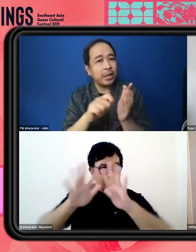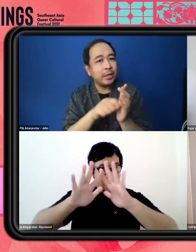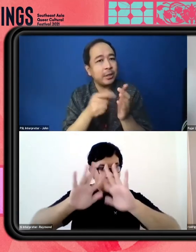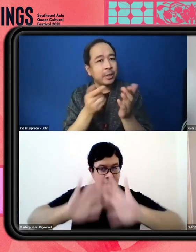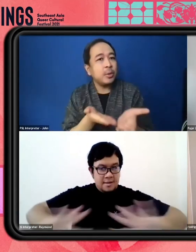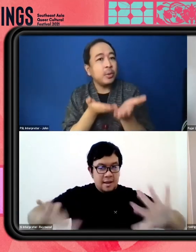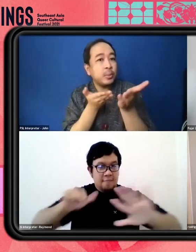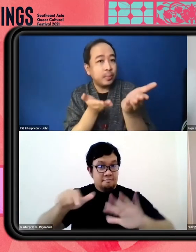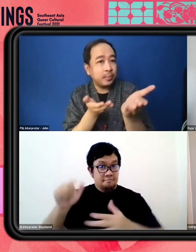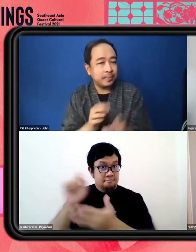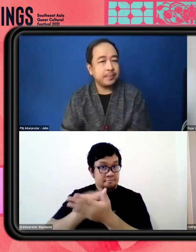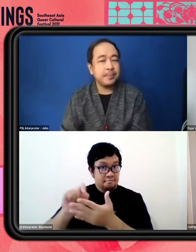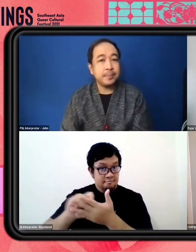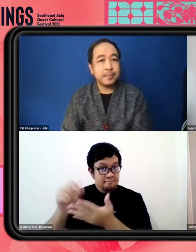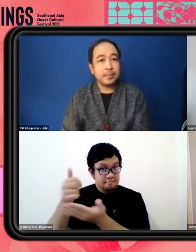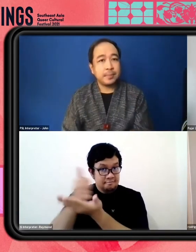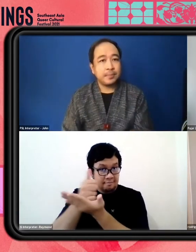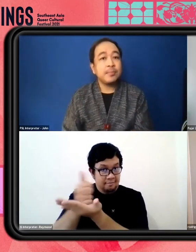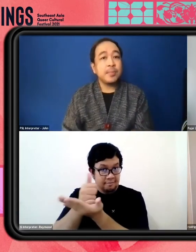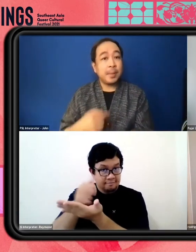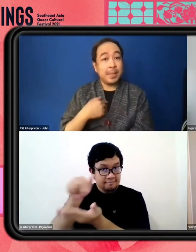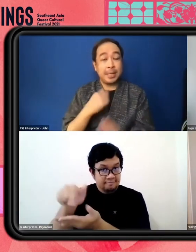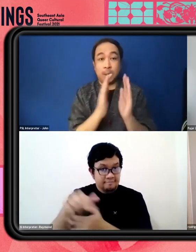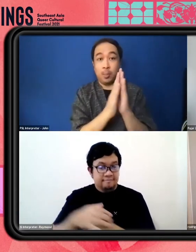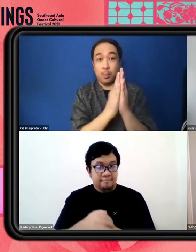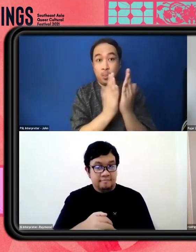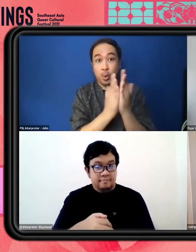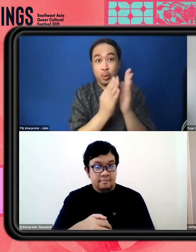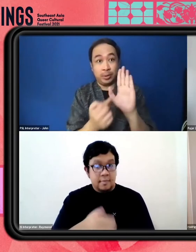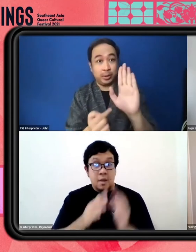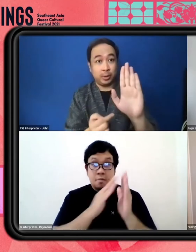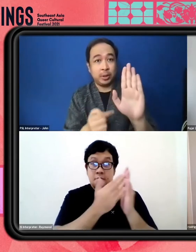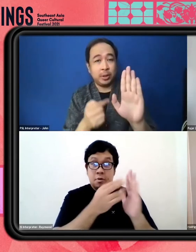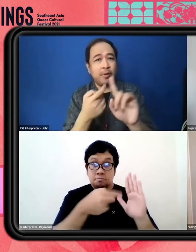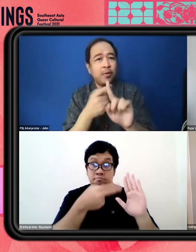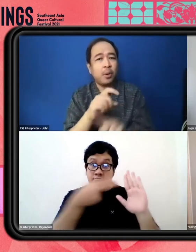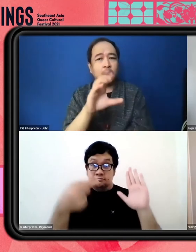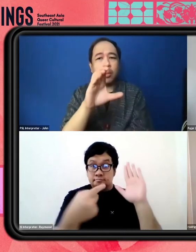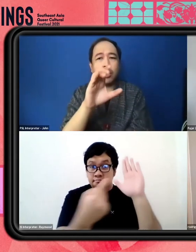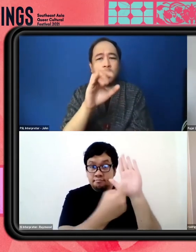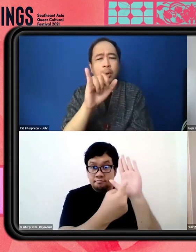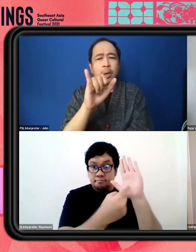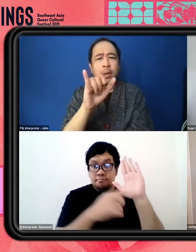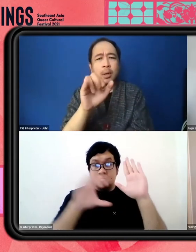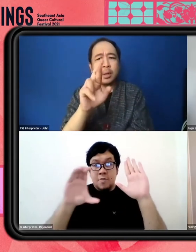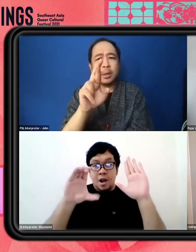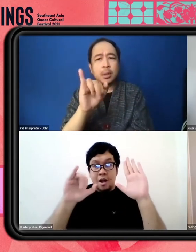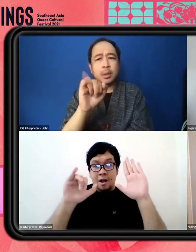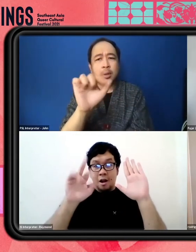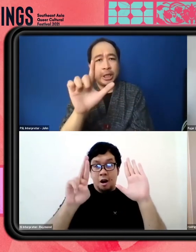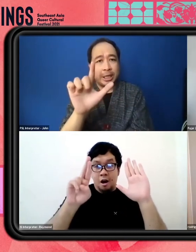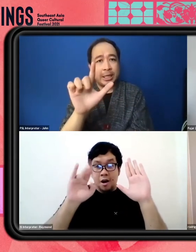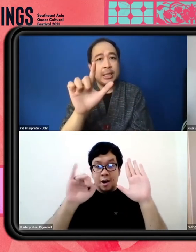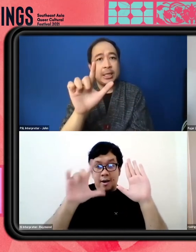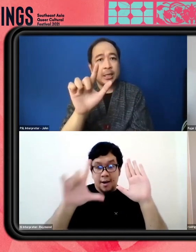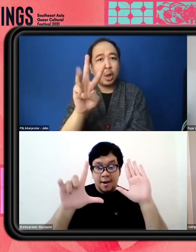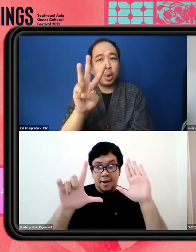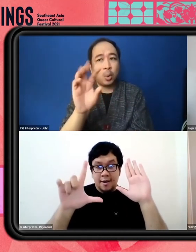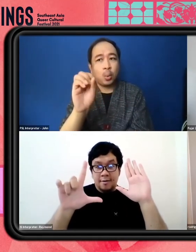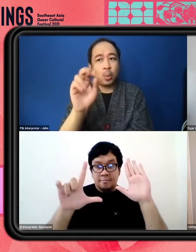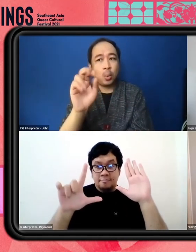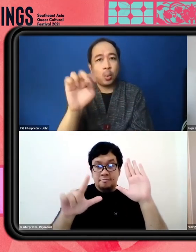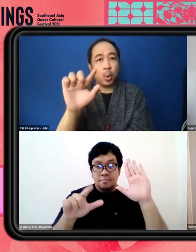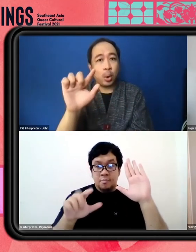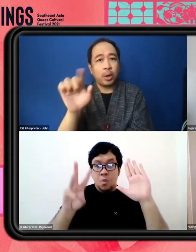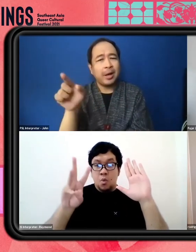this book by Cyril Wong. He's from Singapore, I believe. I bought this